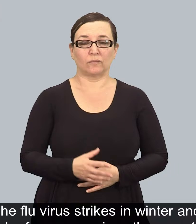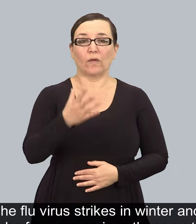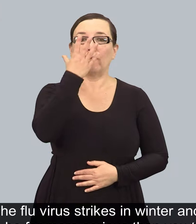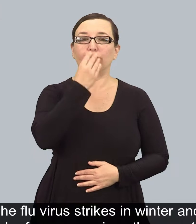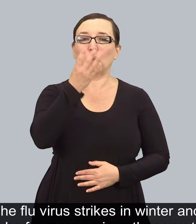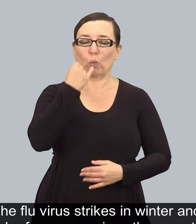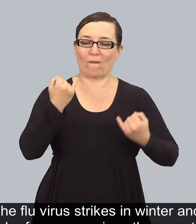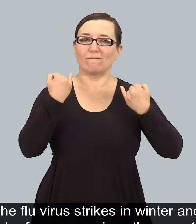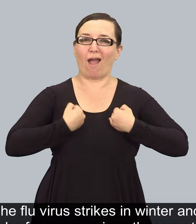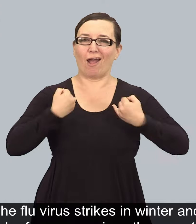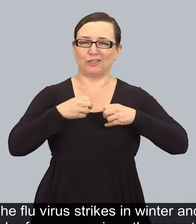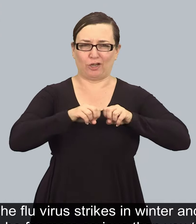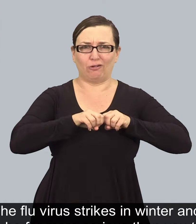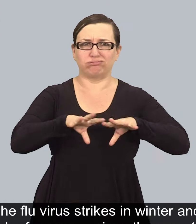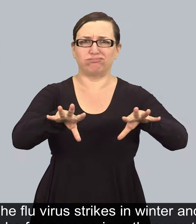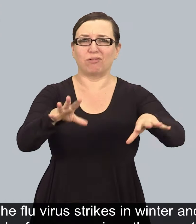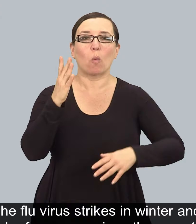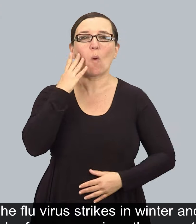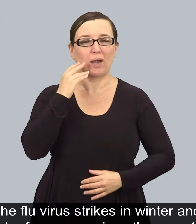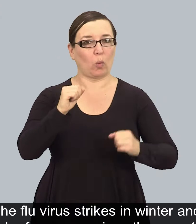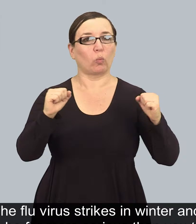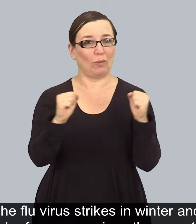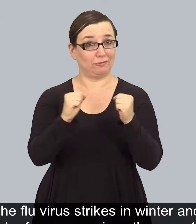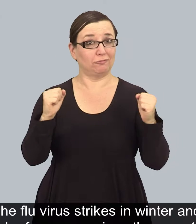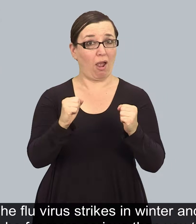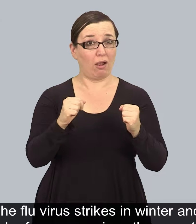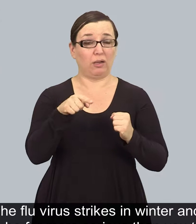The flu virus strikes in winter and it can be far more serious than you think.